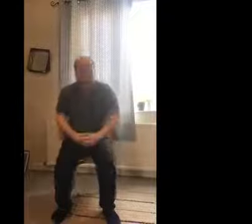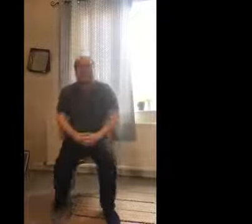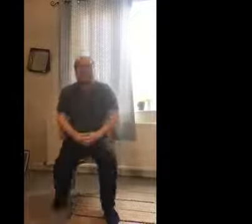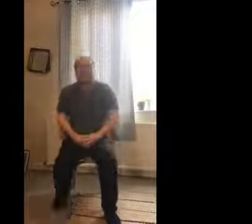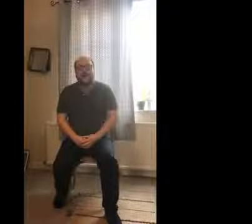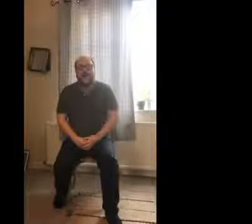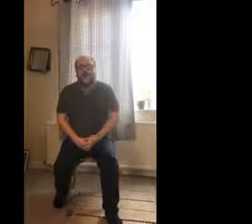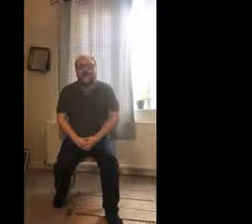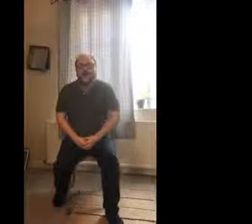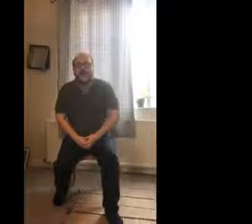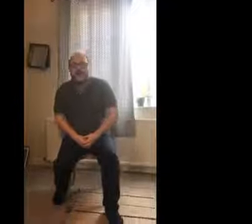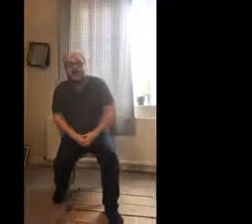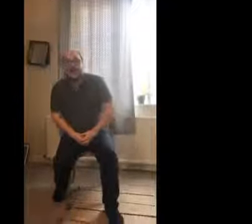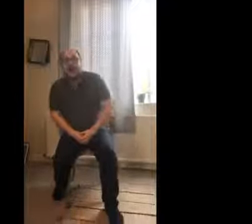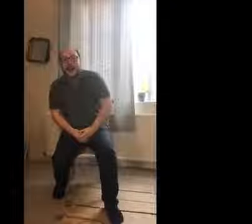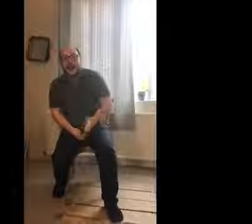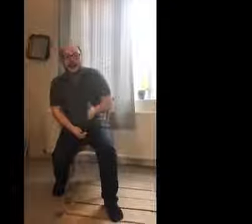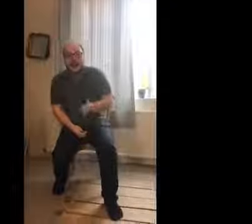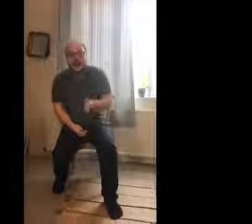Well done. Snake.